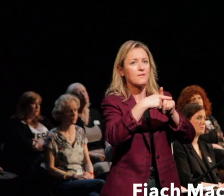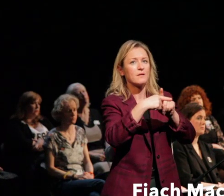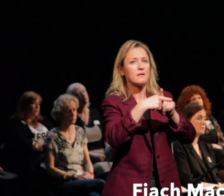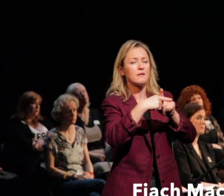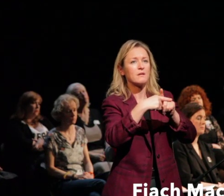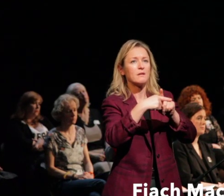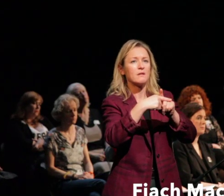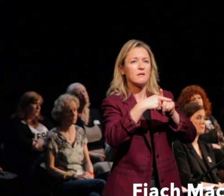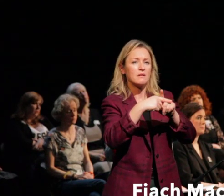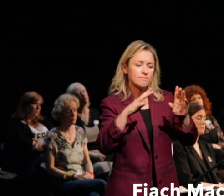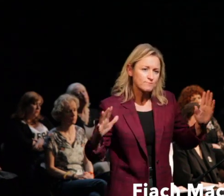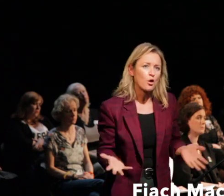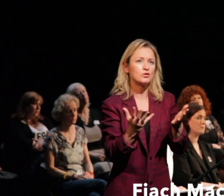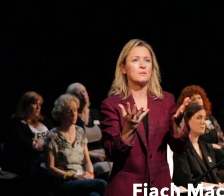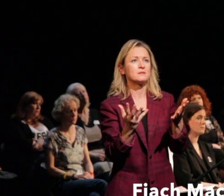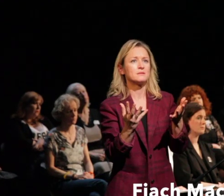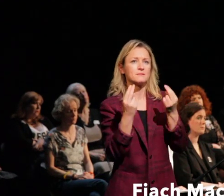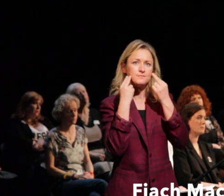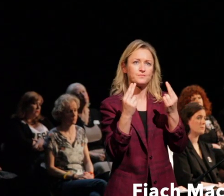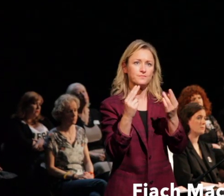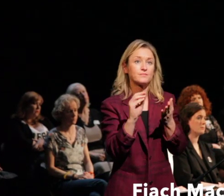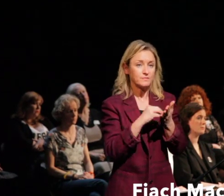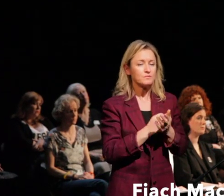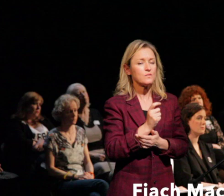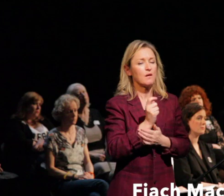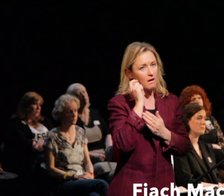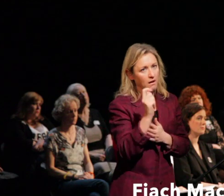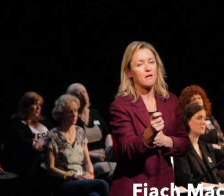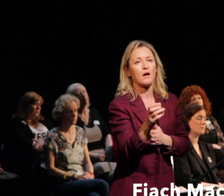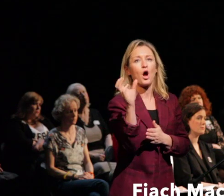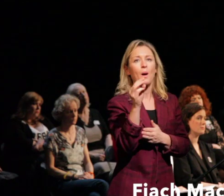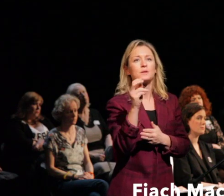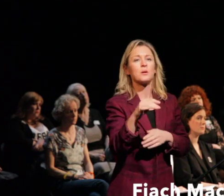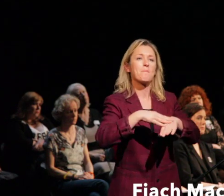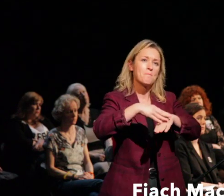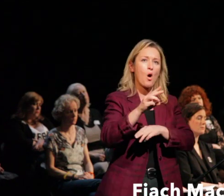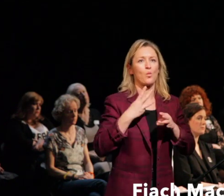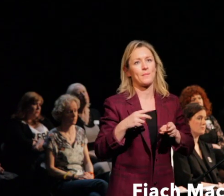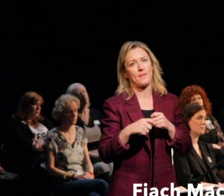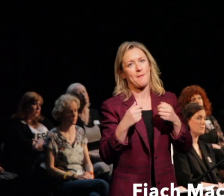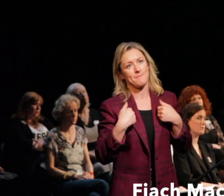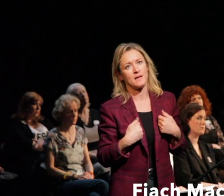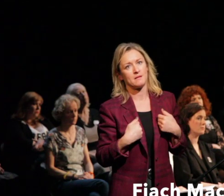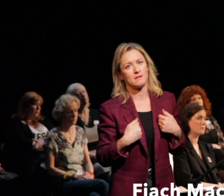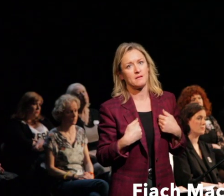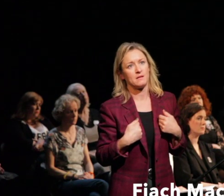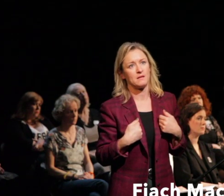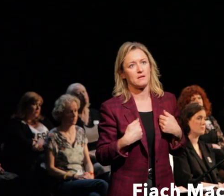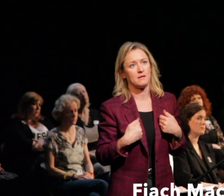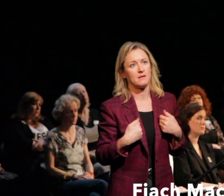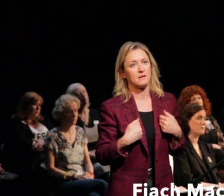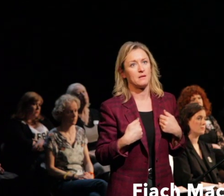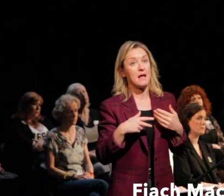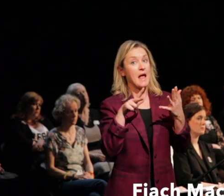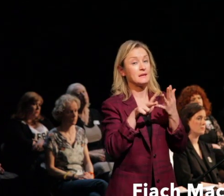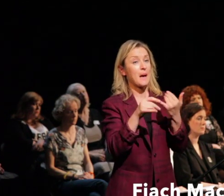required. For a time, I need to commission more women than men to redress the balance. I can't wait to read the 8 plays